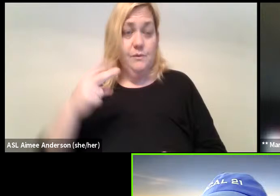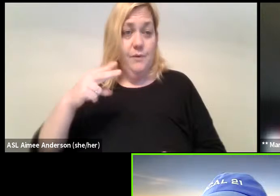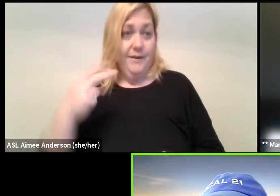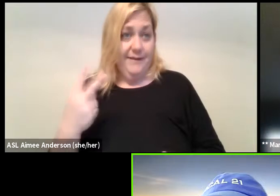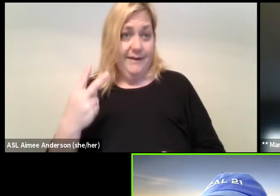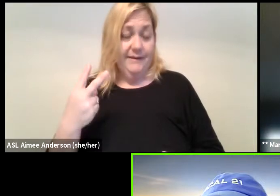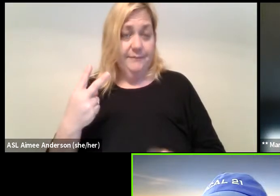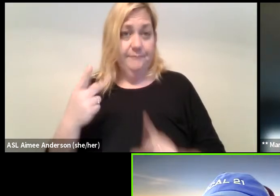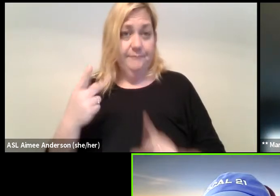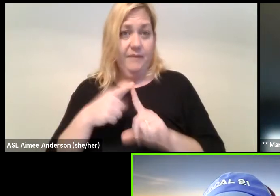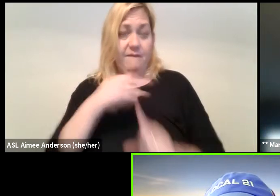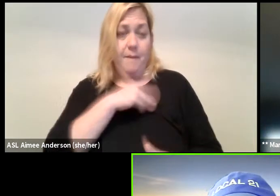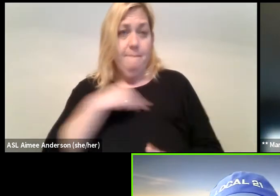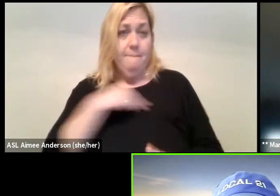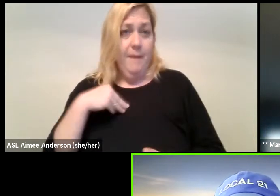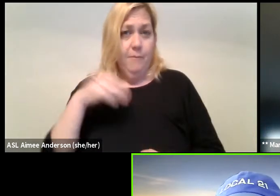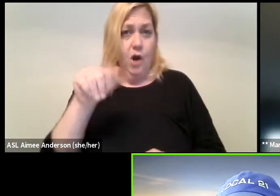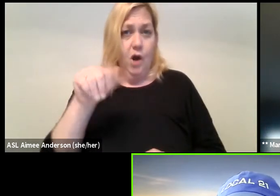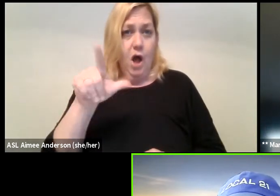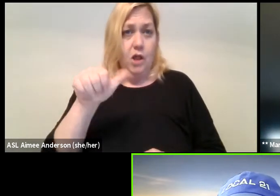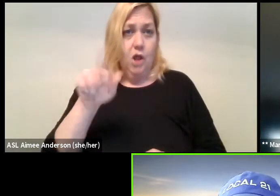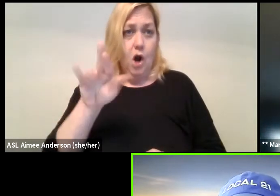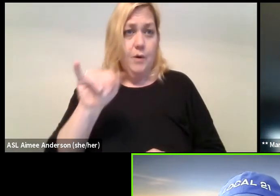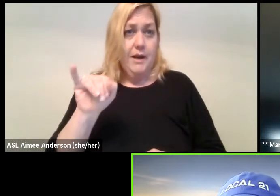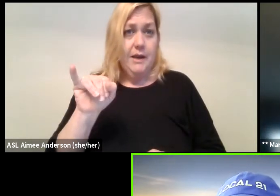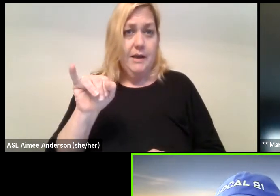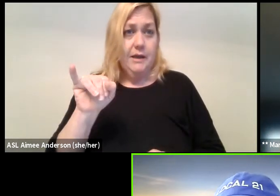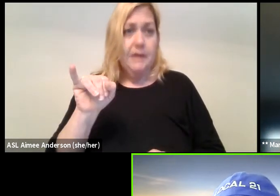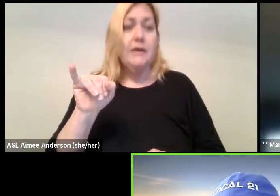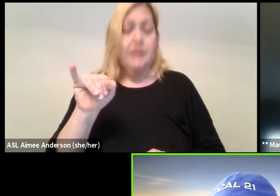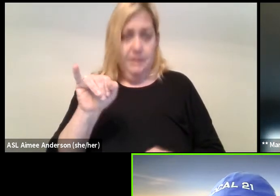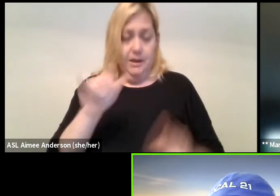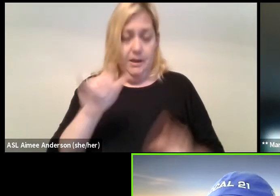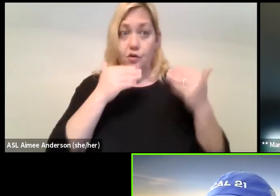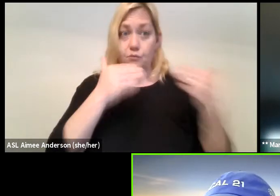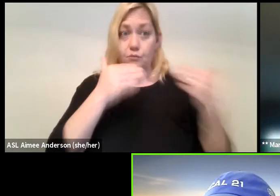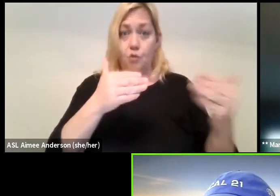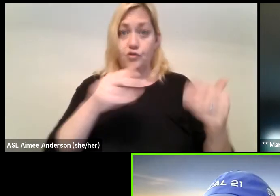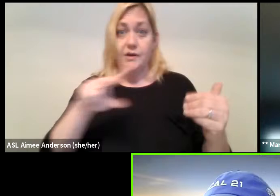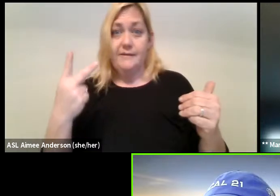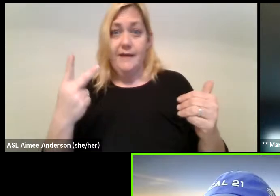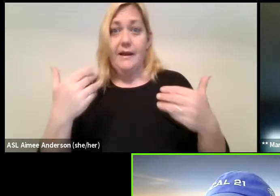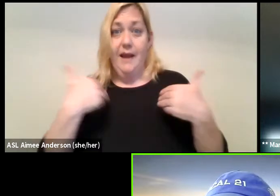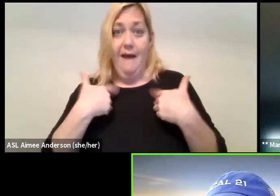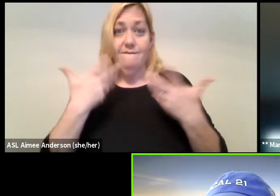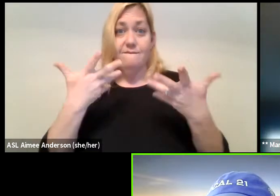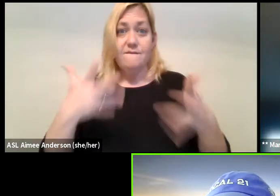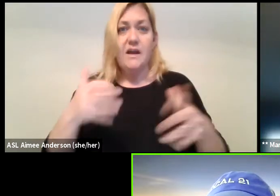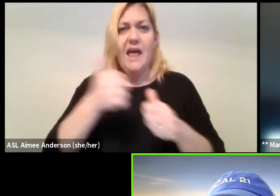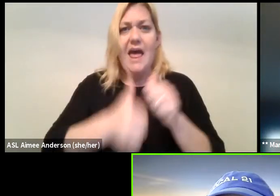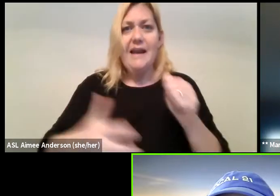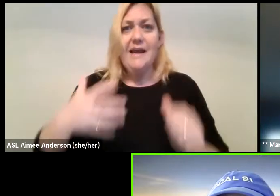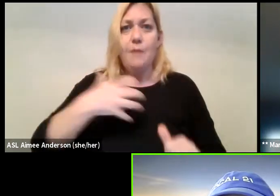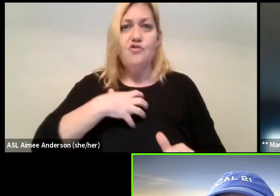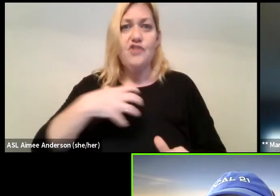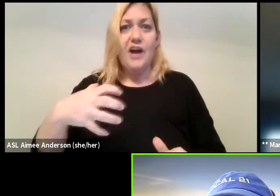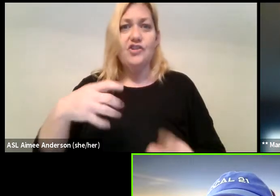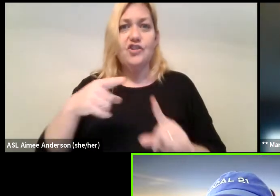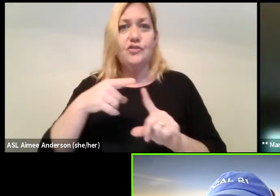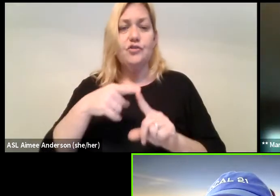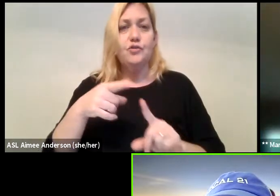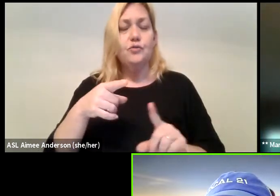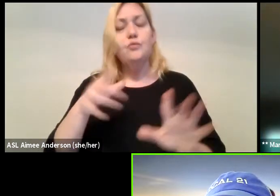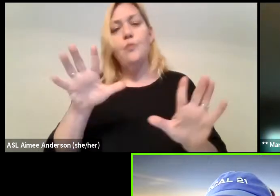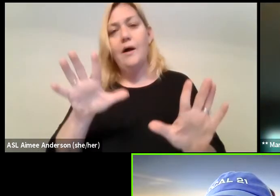from Member Alari. So there's a motion and a second. Is there any objection to, well,